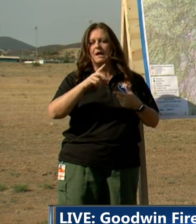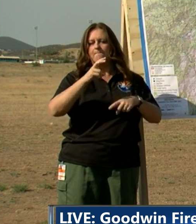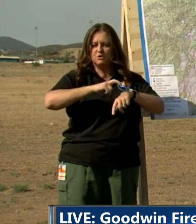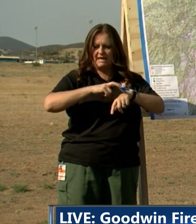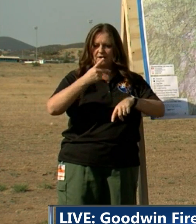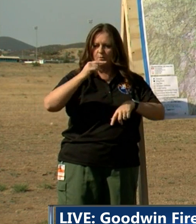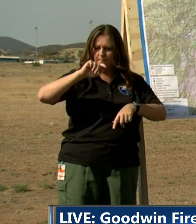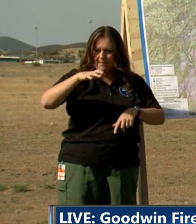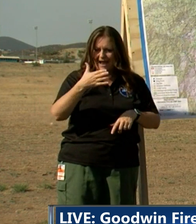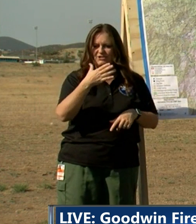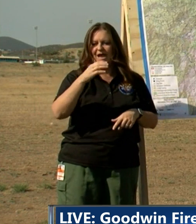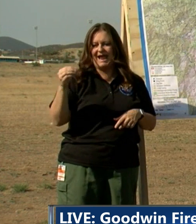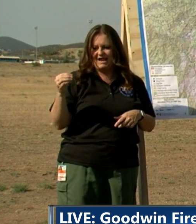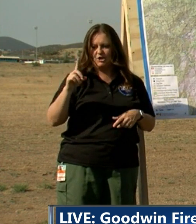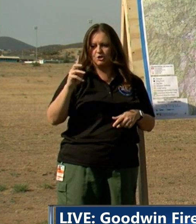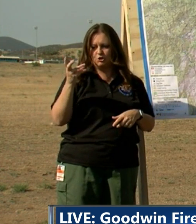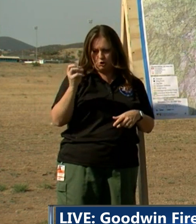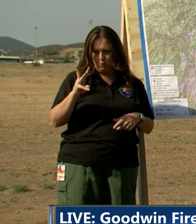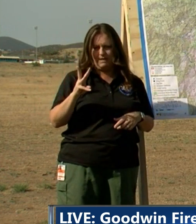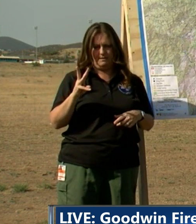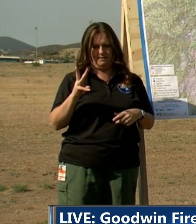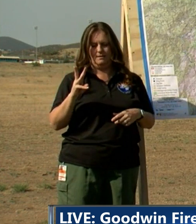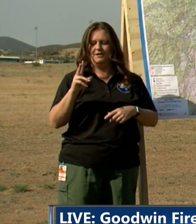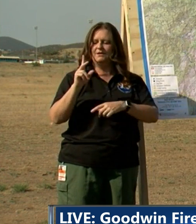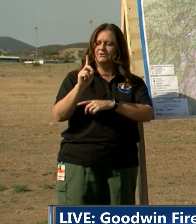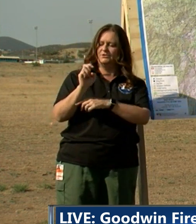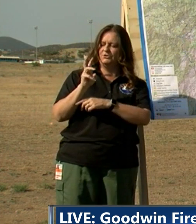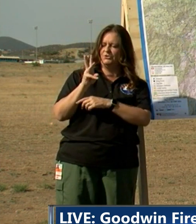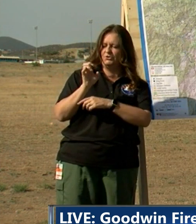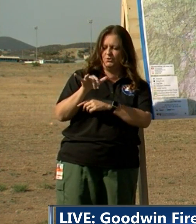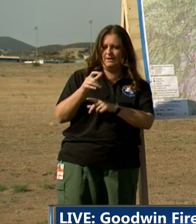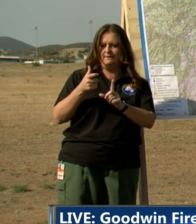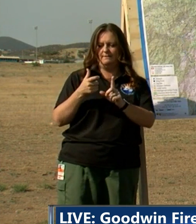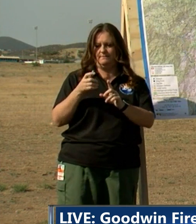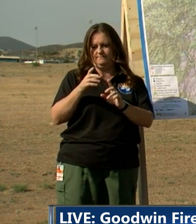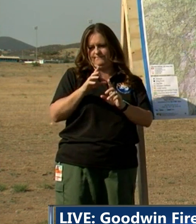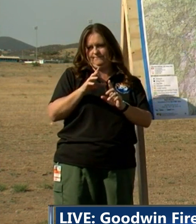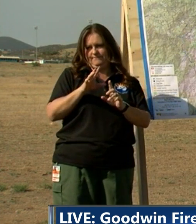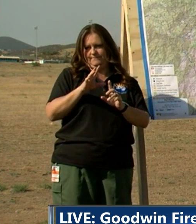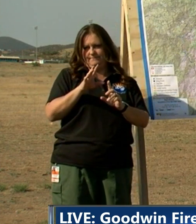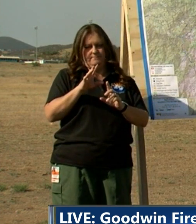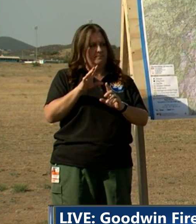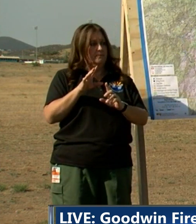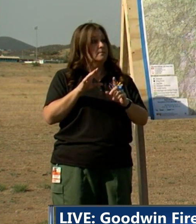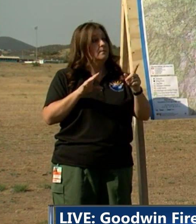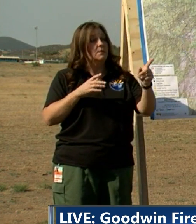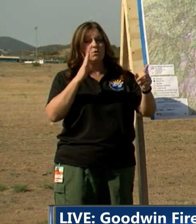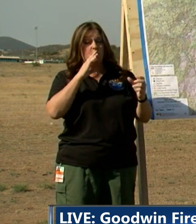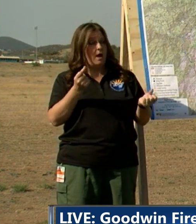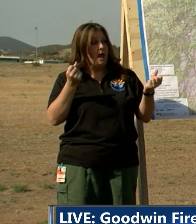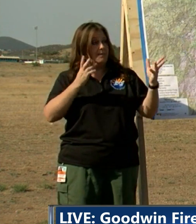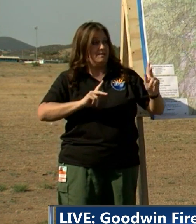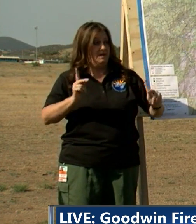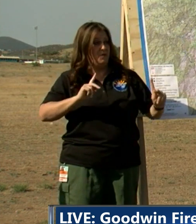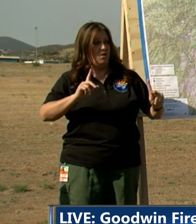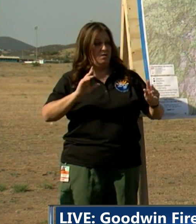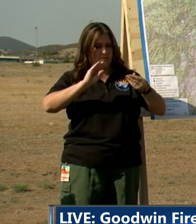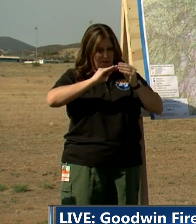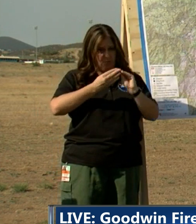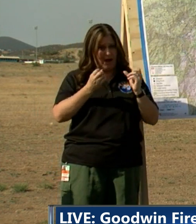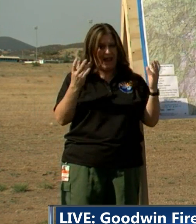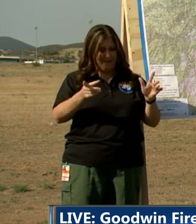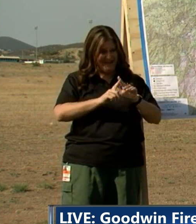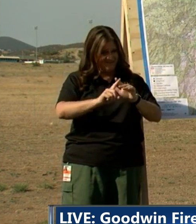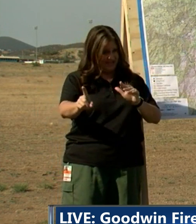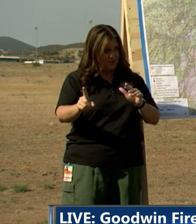69. These are all the same from last night. Yes. Okay. Yeah, there's been no changes since then. Do you know how many people are evacuated at this point? If